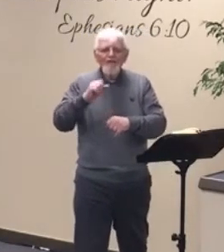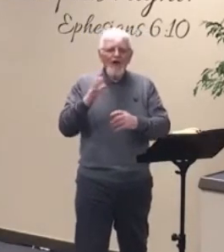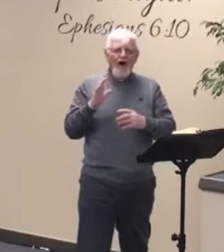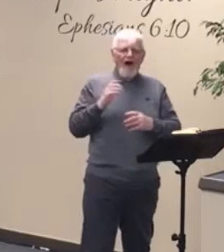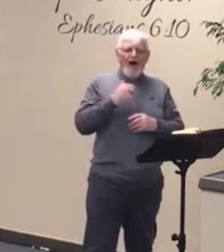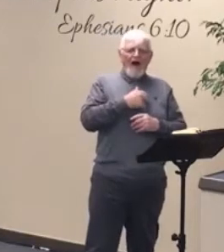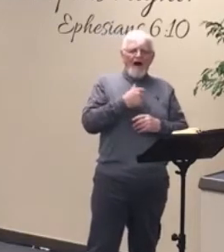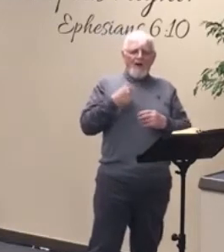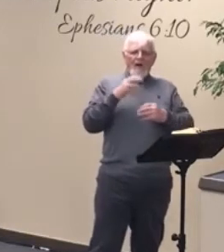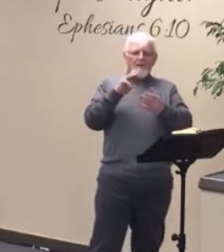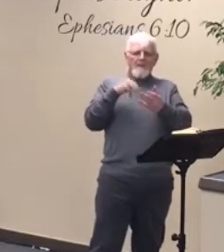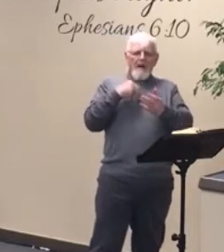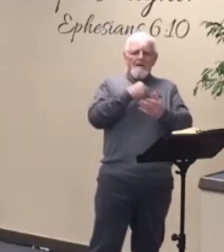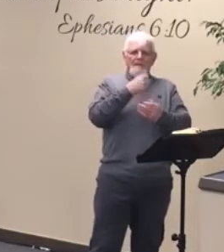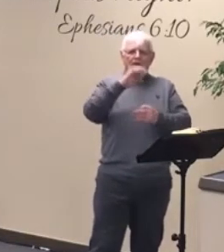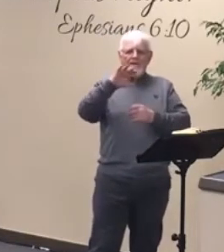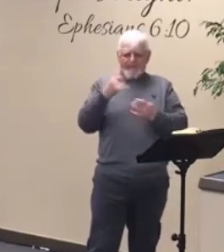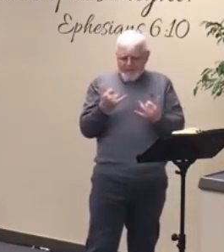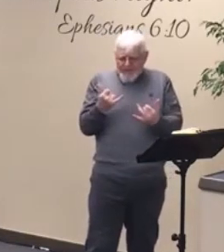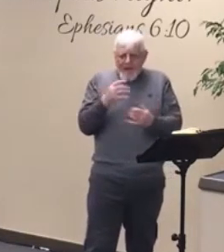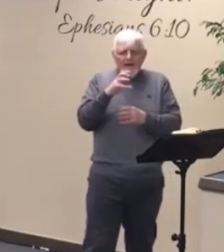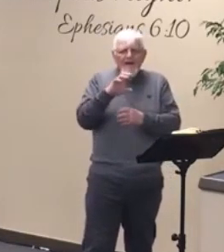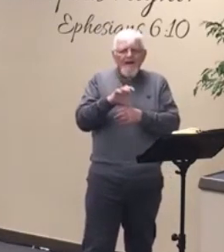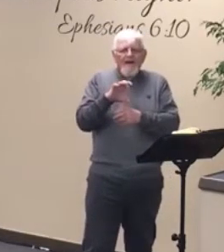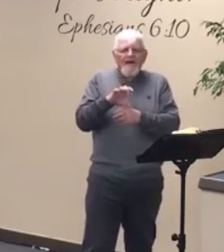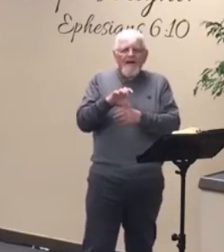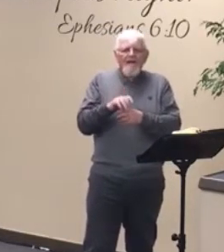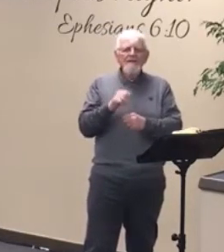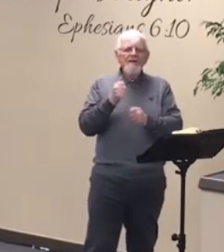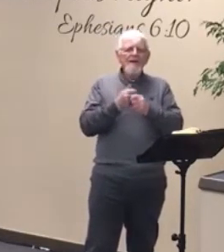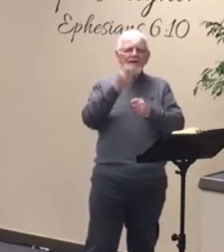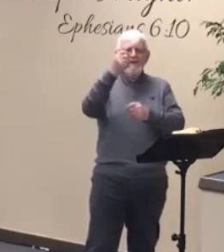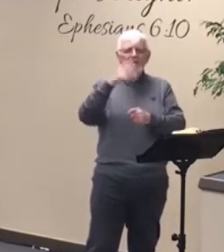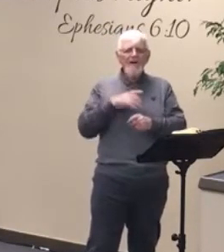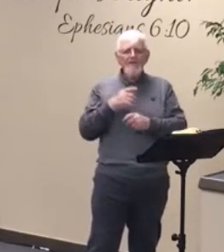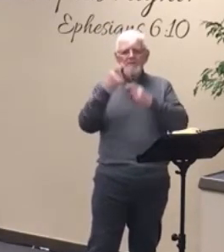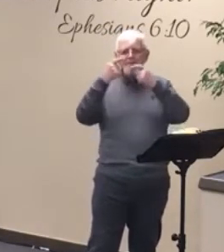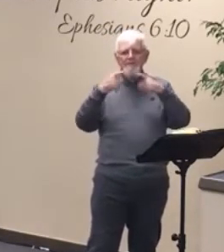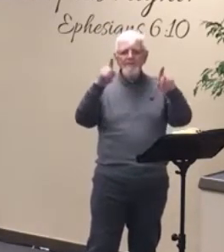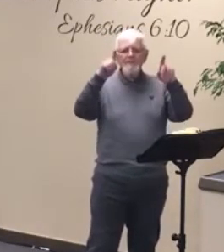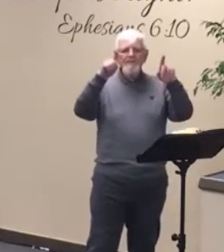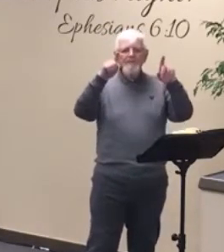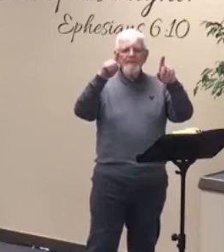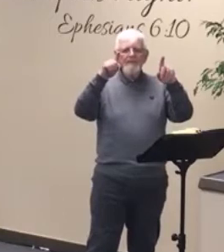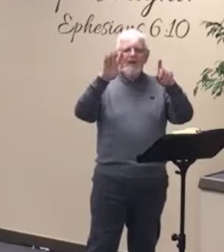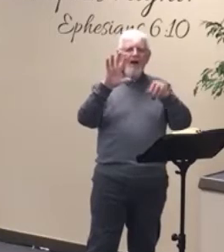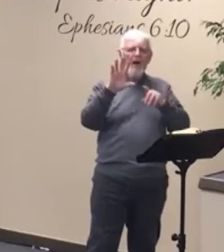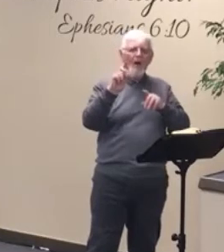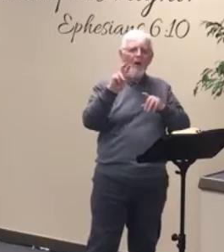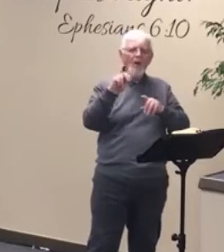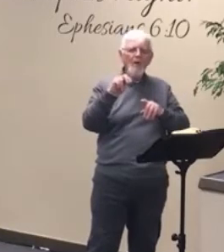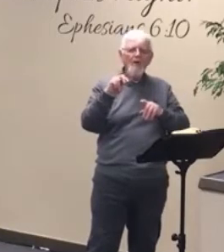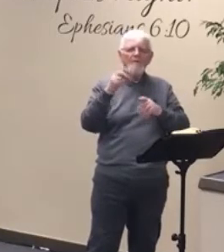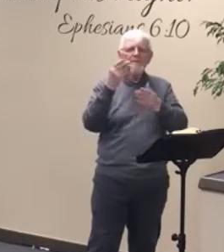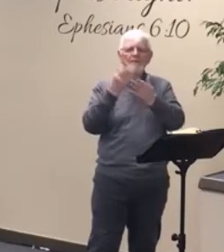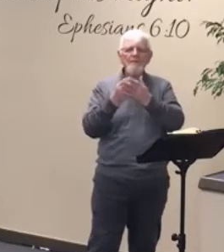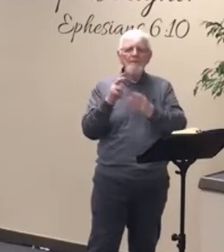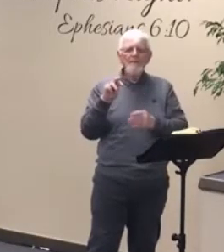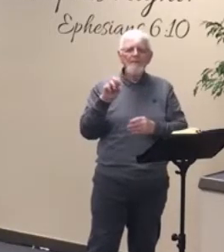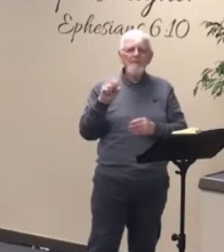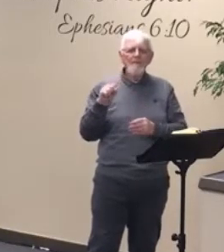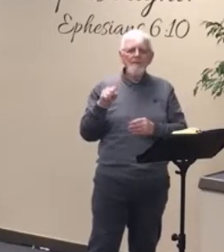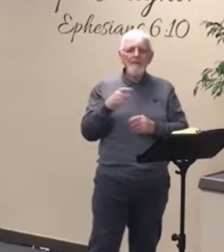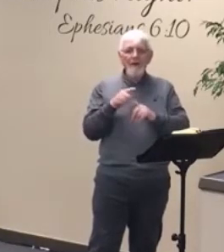be members of this church. Every man will proclaim everyone his own goodness.